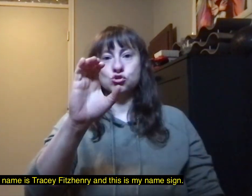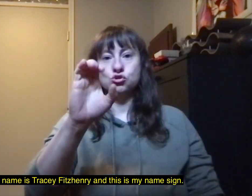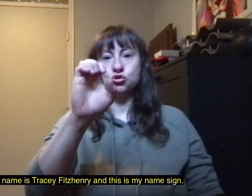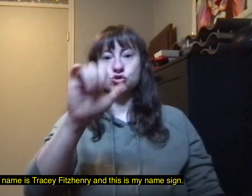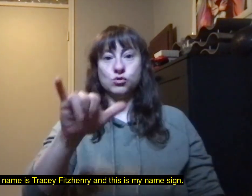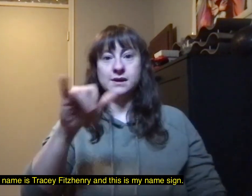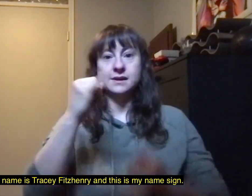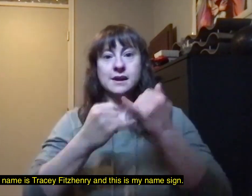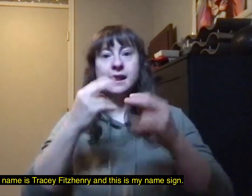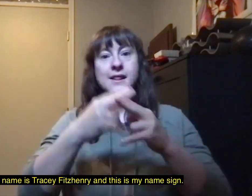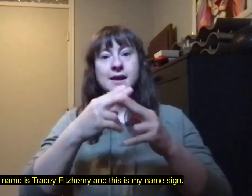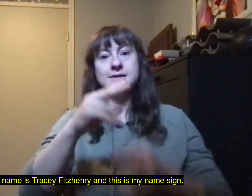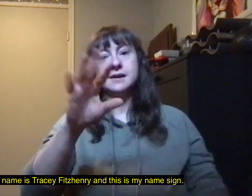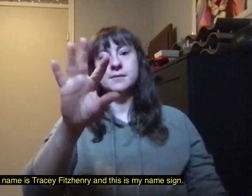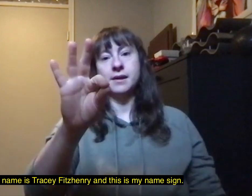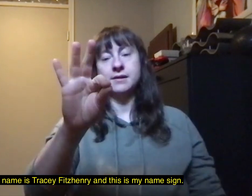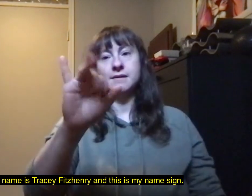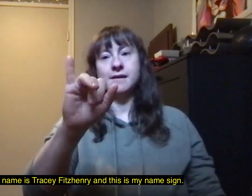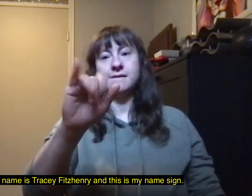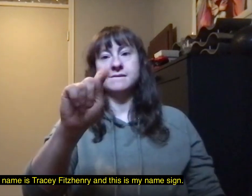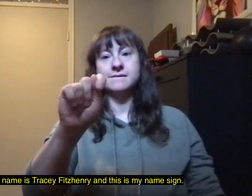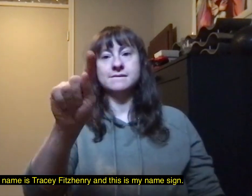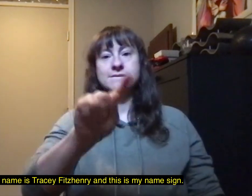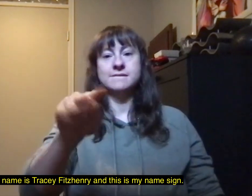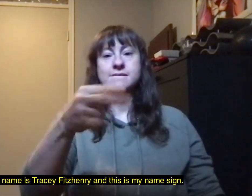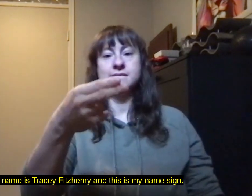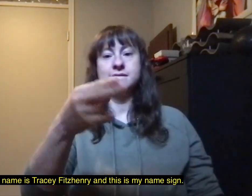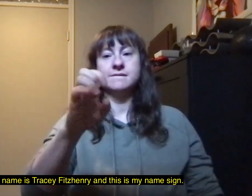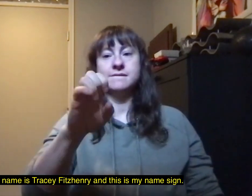My name is Tracy Fitzhenry and this is my name sign.